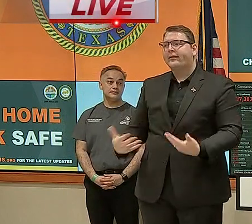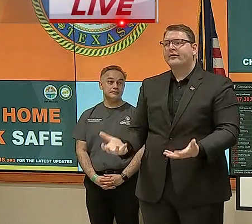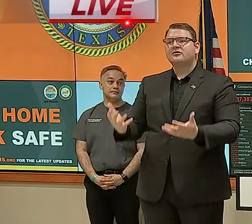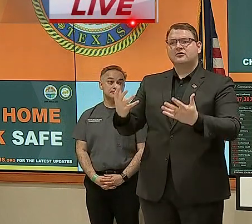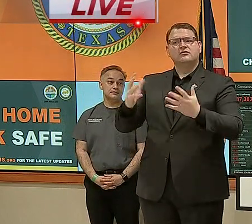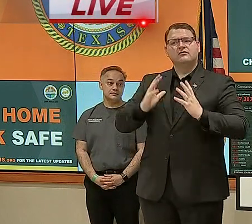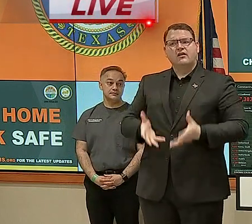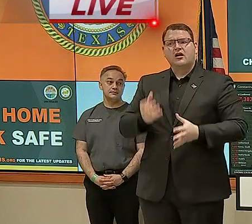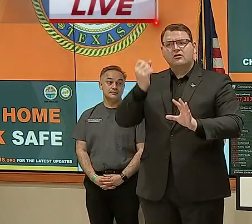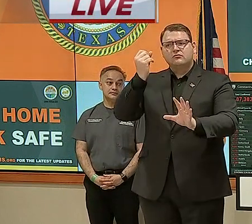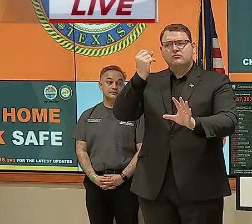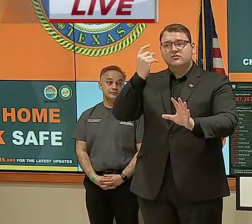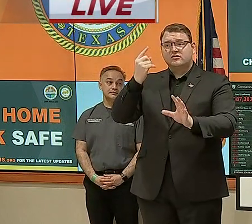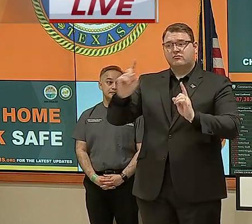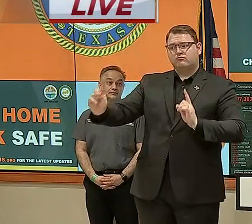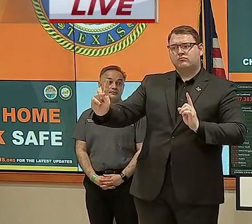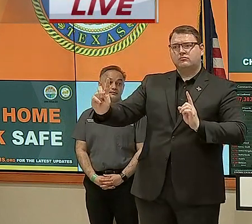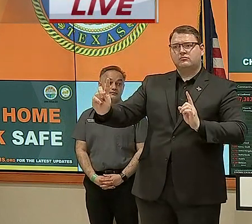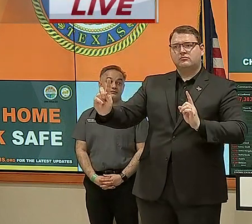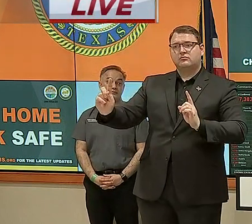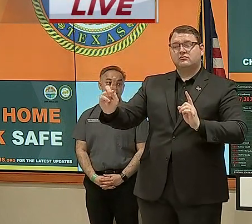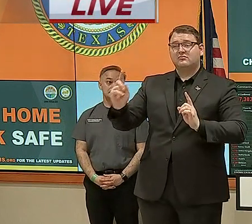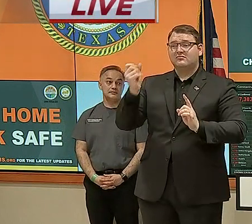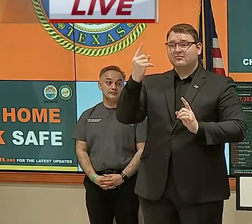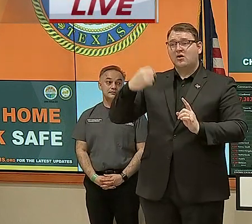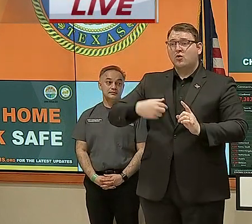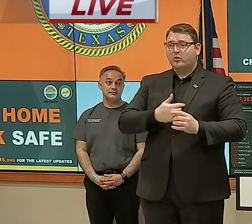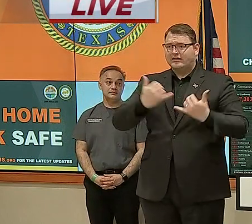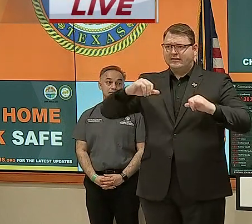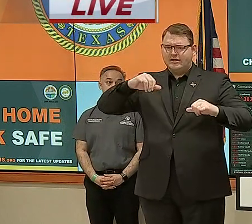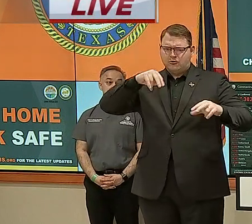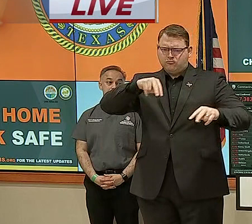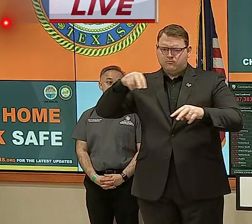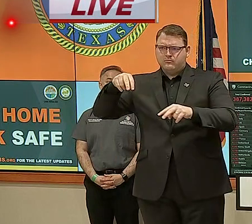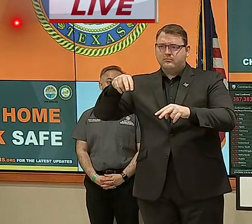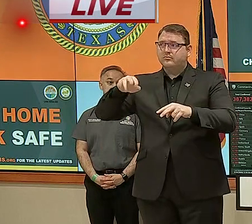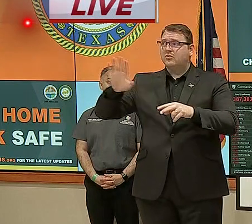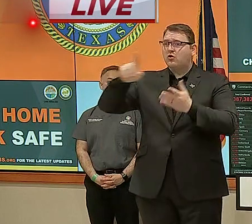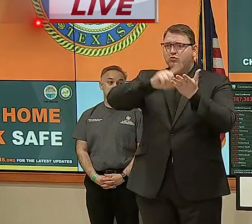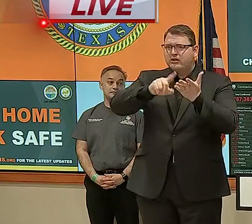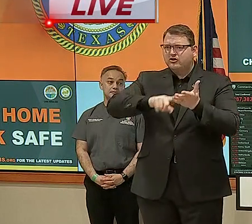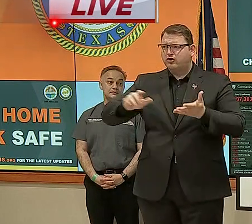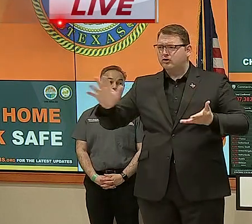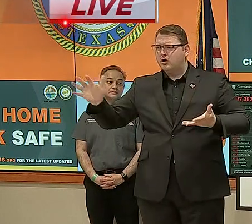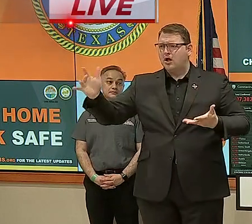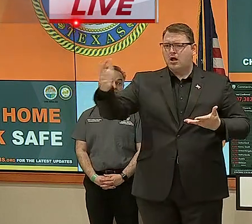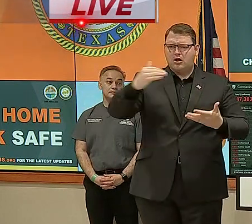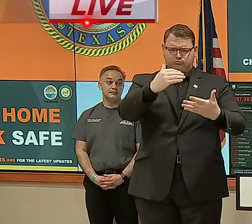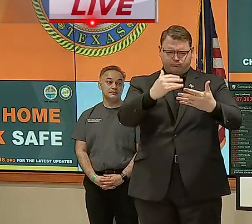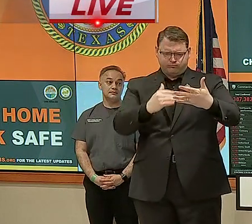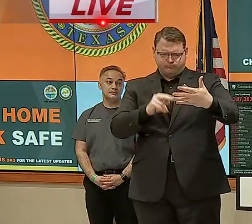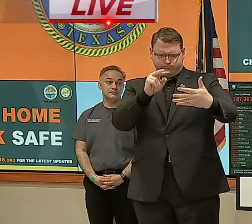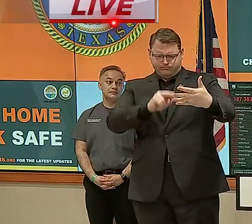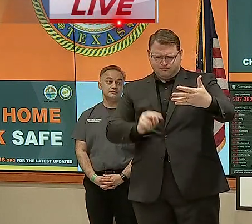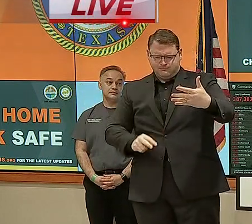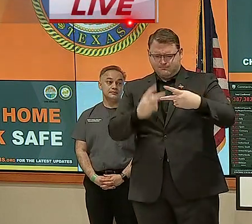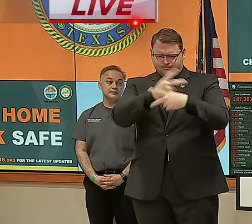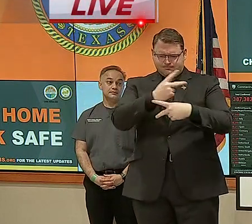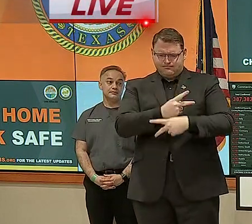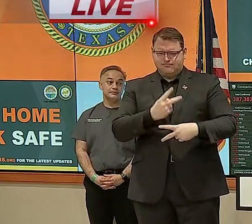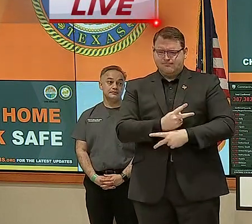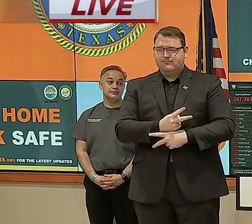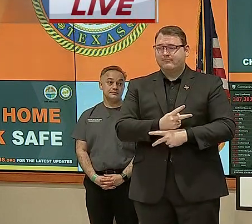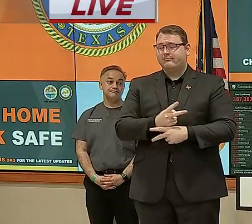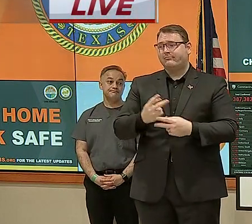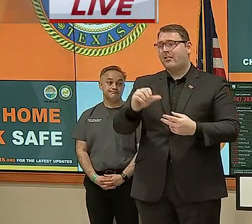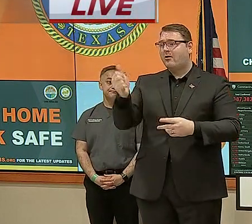haven't stopped looking at the research. We will continue the conversations with our healthcare professionals, with the academics, with other jurisdictions. I've been on the